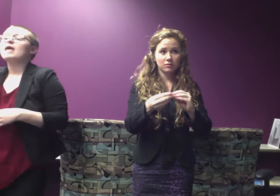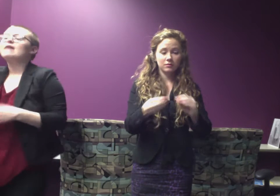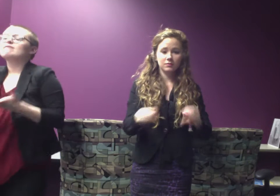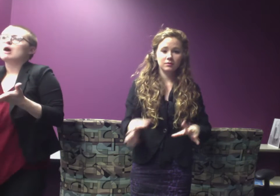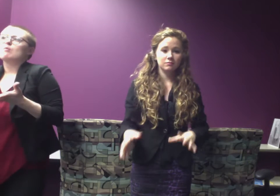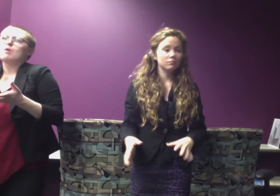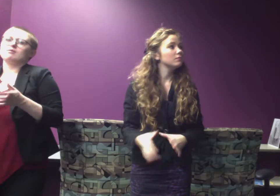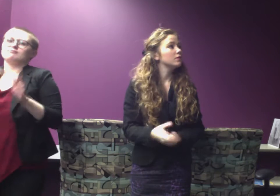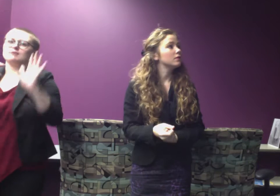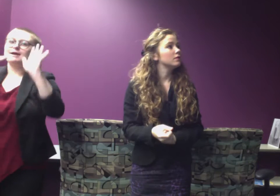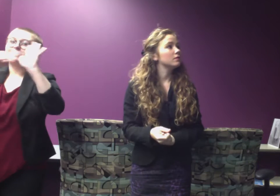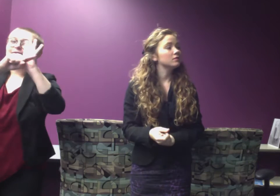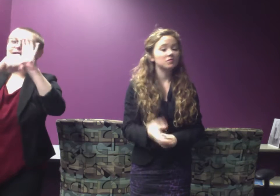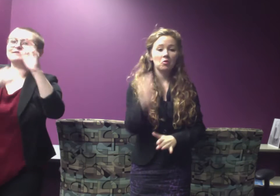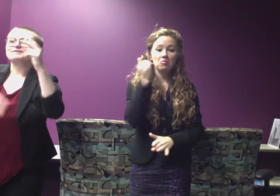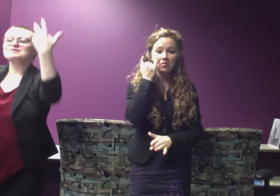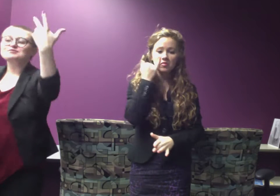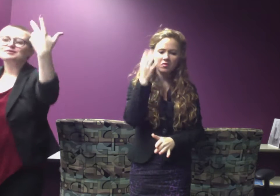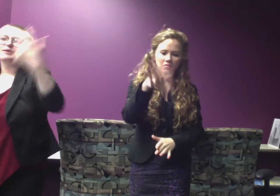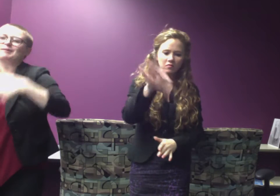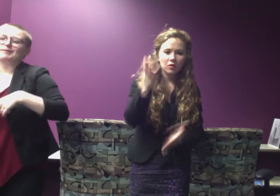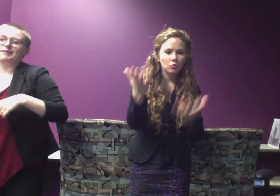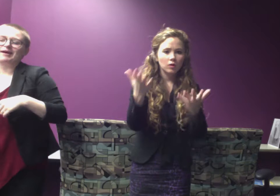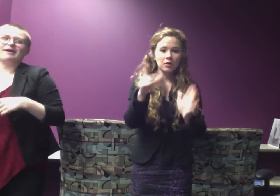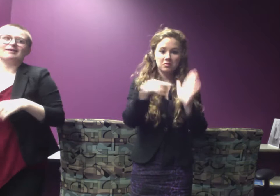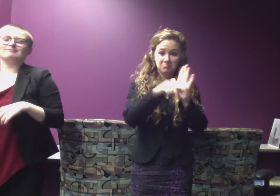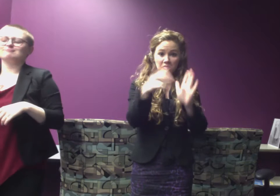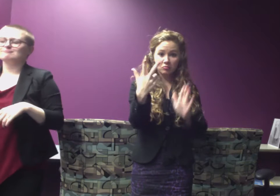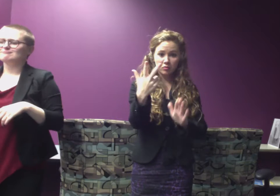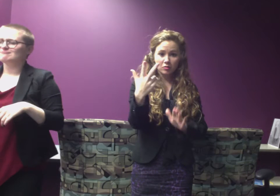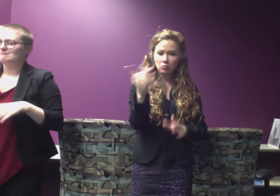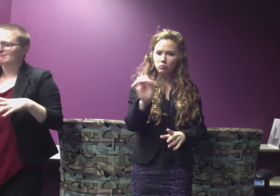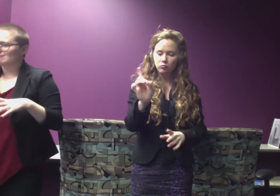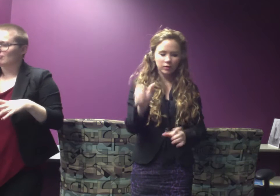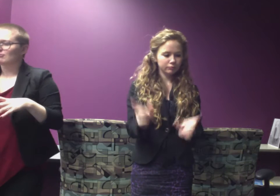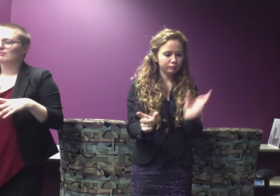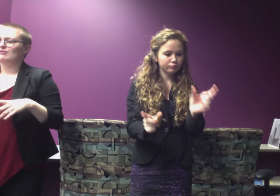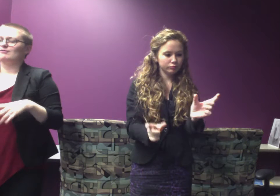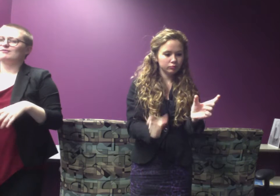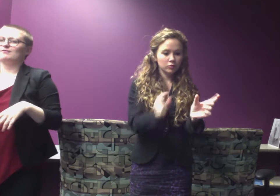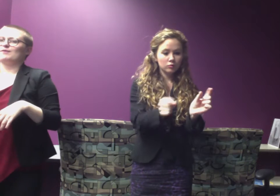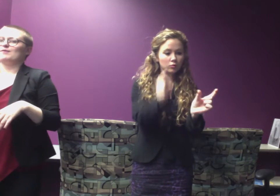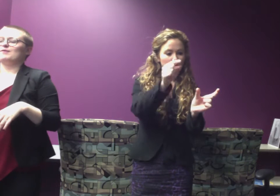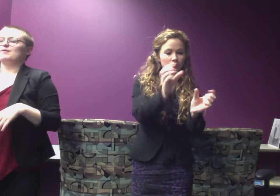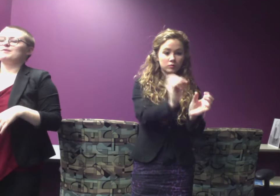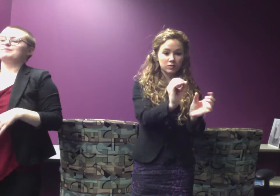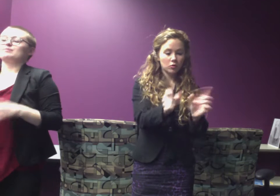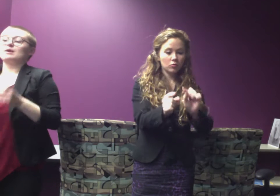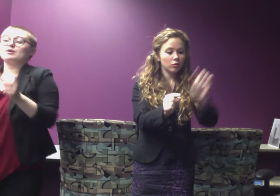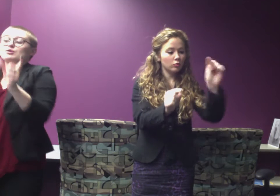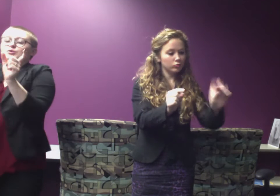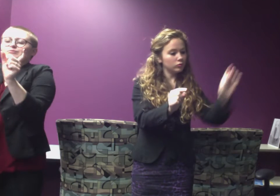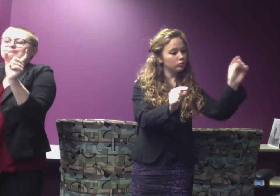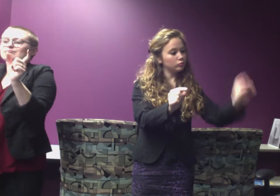instance, I would find it over there, even though we don't have them all listed. They are there by just moving my unit around the appropriate number of